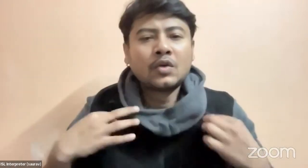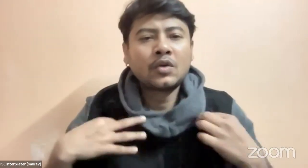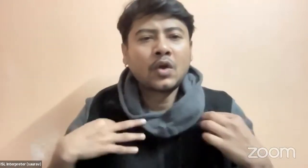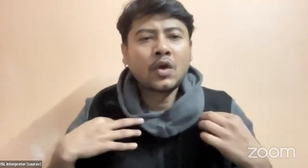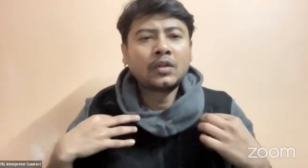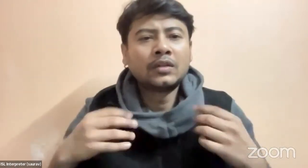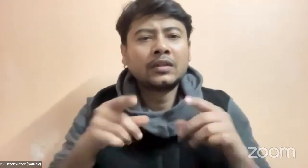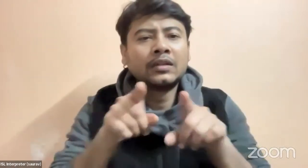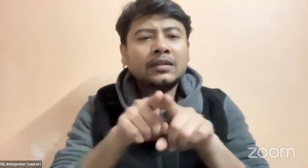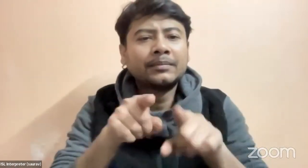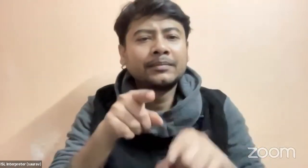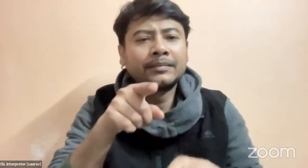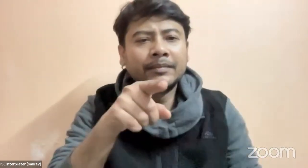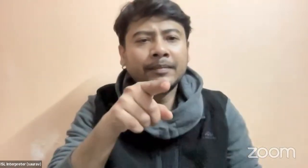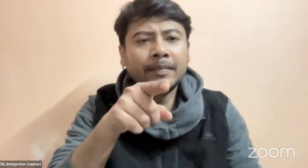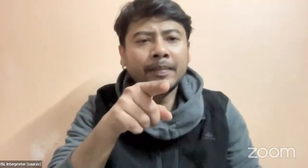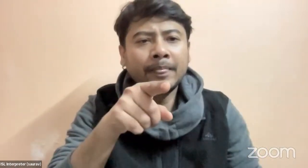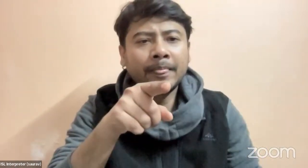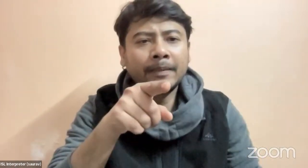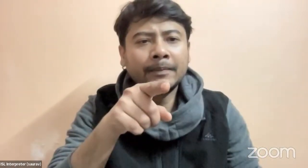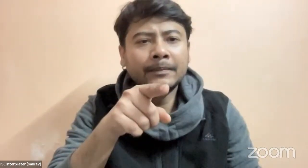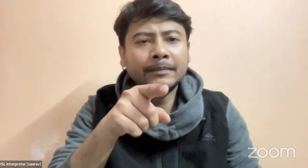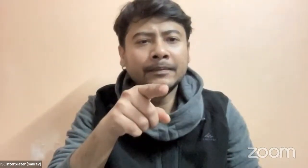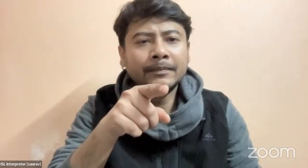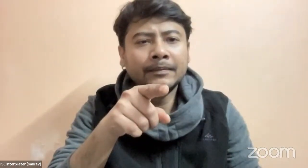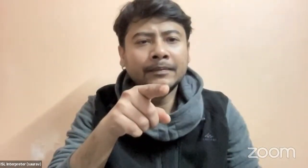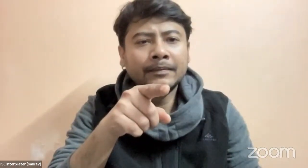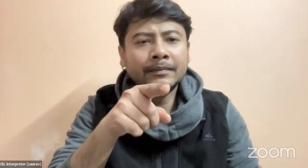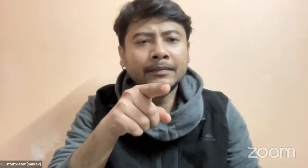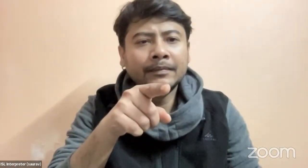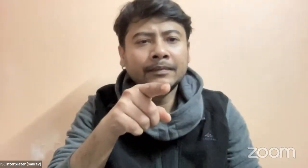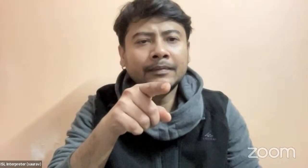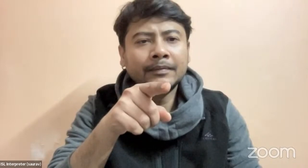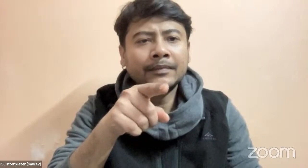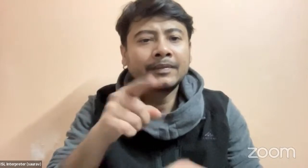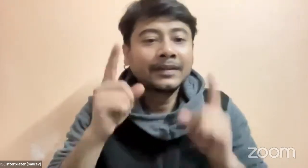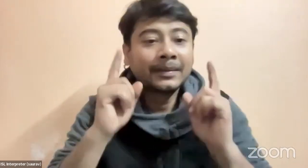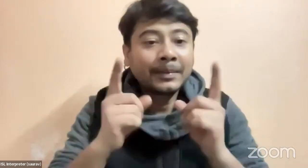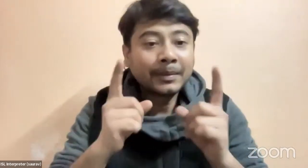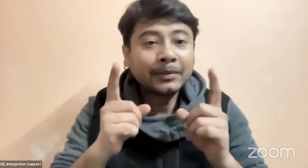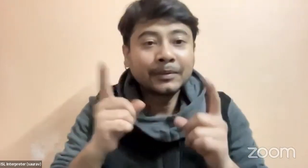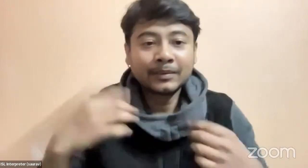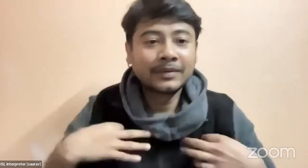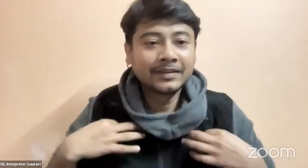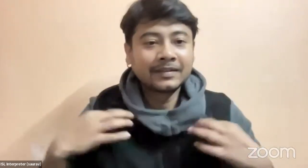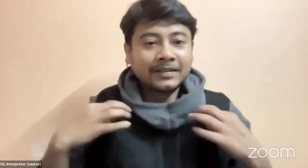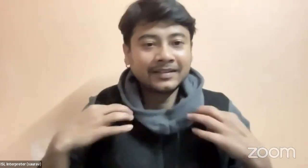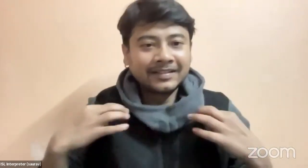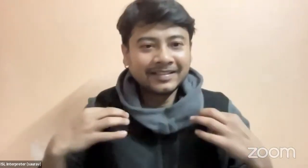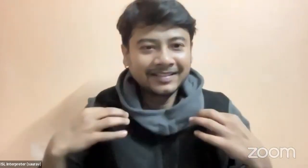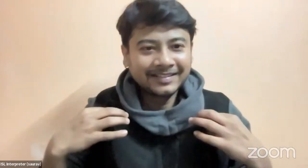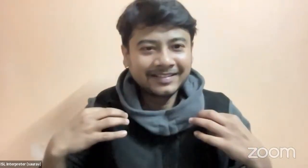wearing, but Krishna not similar. Krishna's is very very great. Mine is simple.